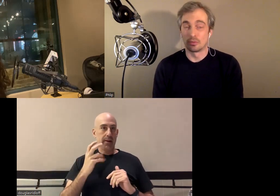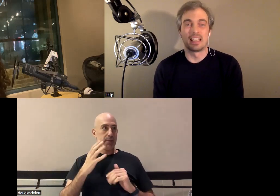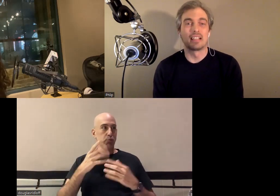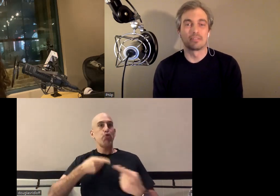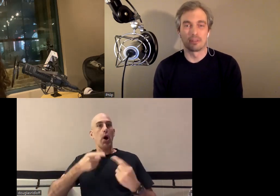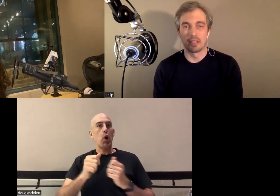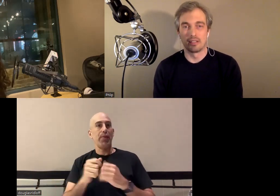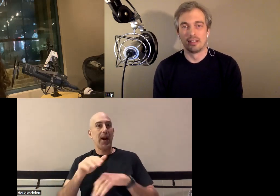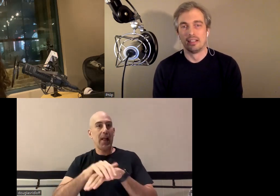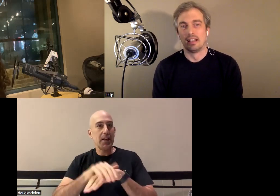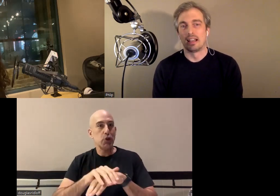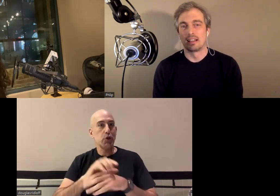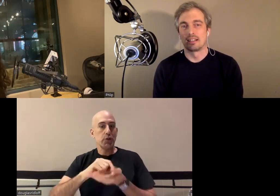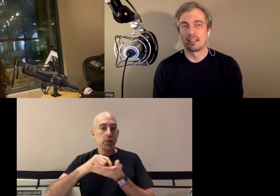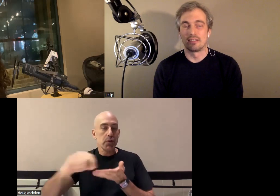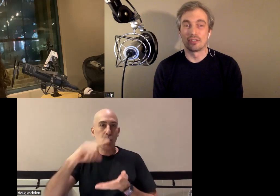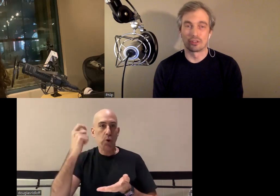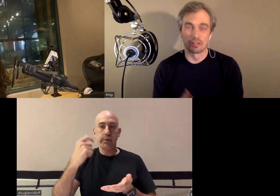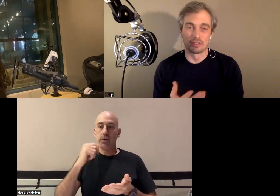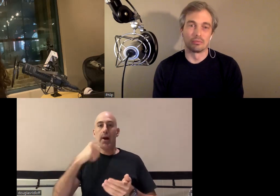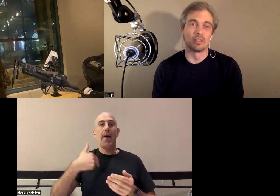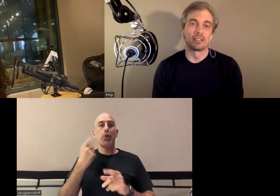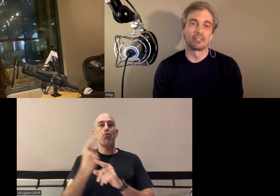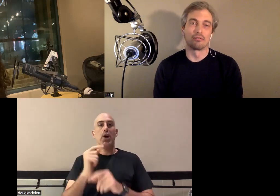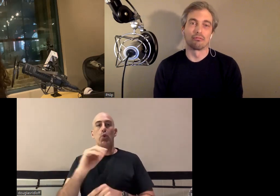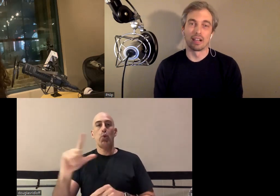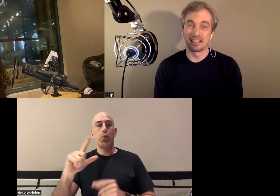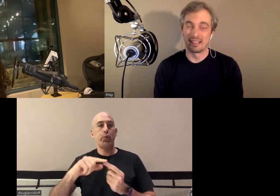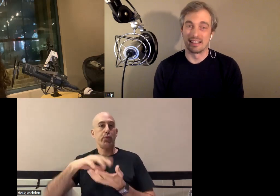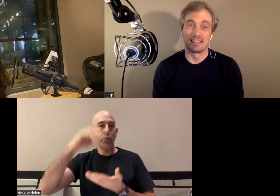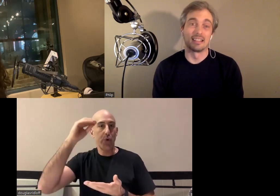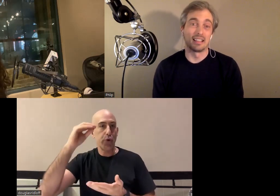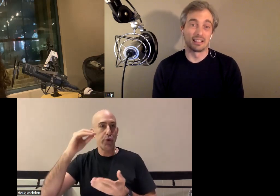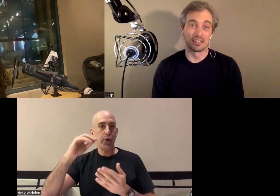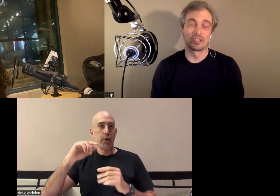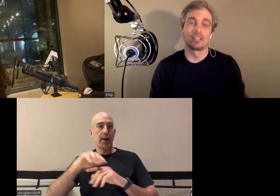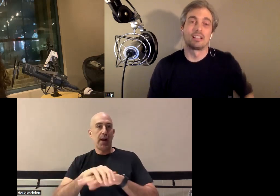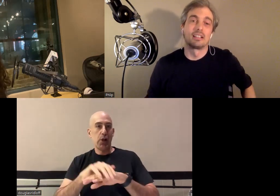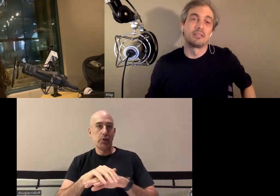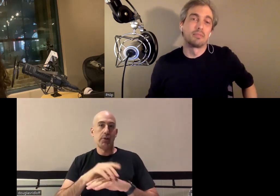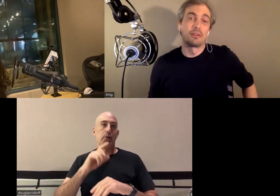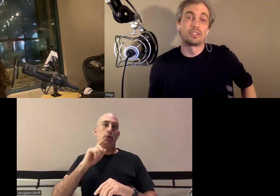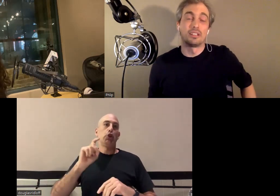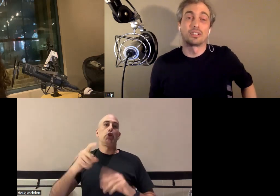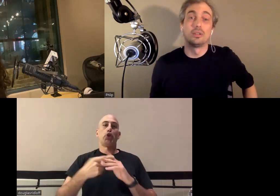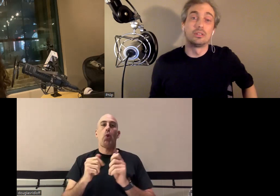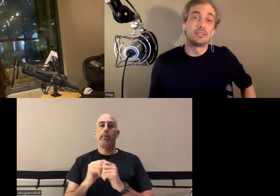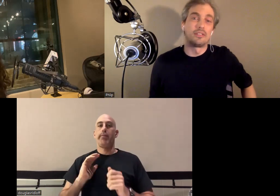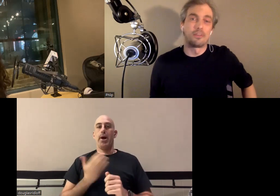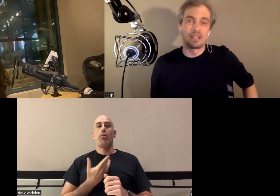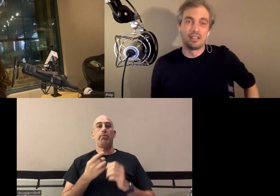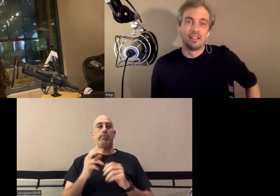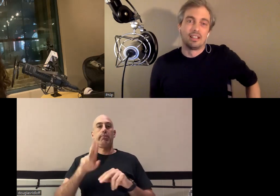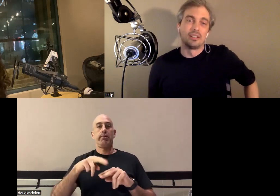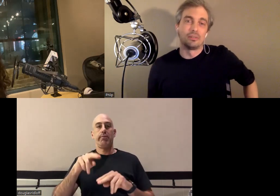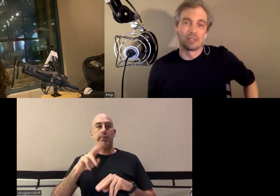mother tongue was taken from me and I struggled with writing in English, but that was a tool